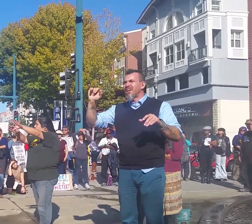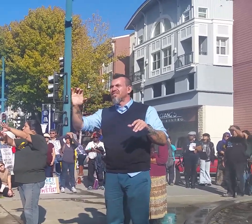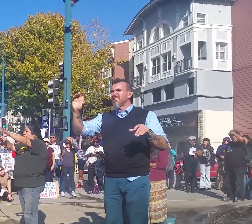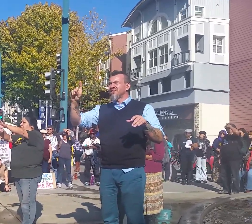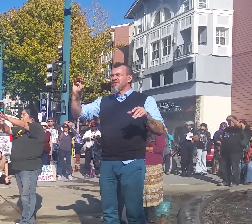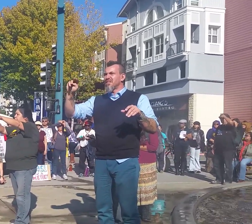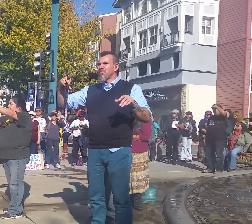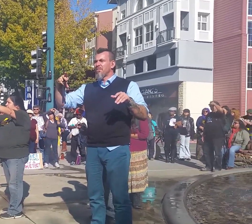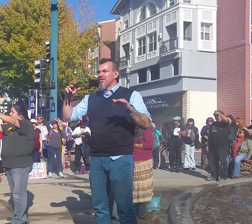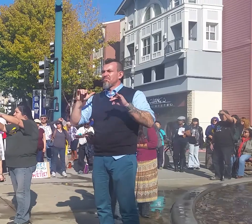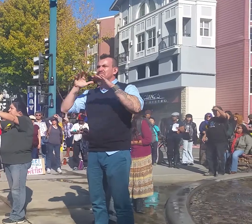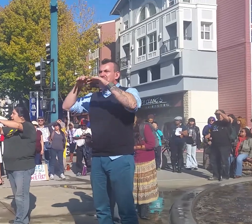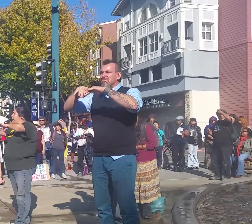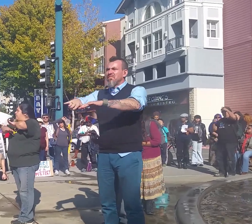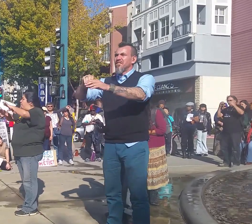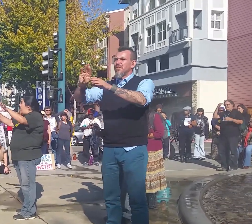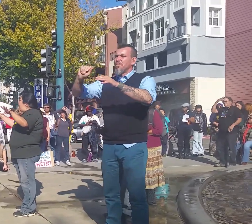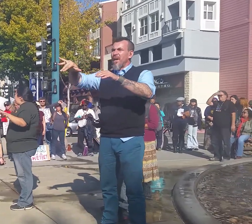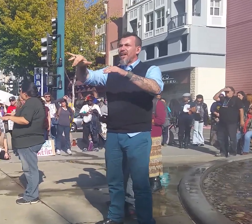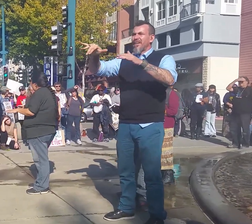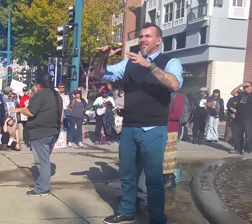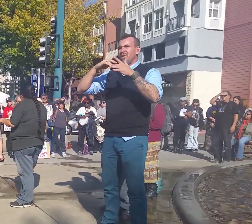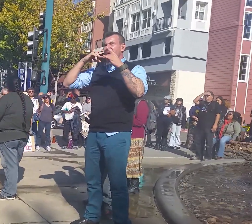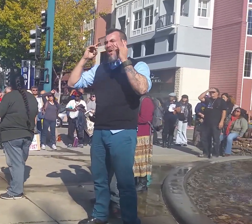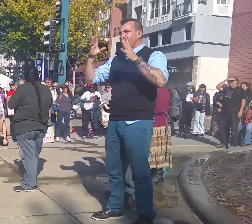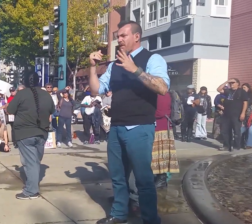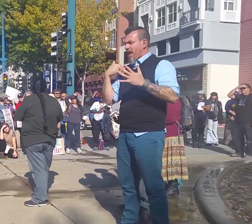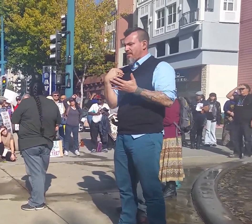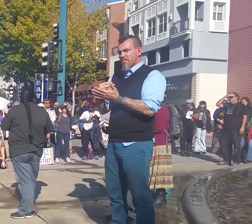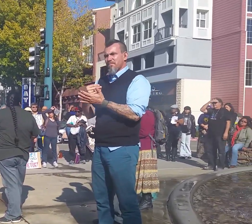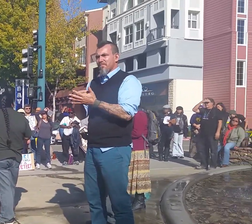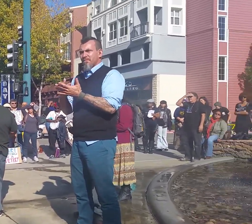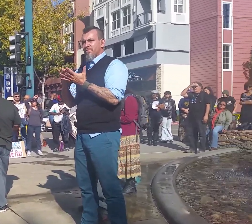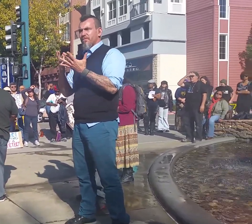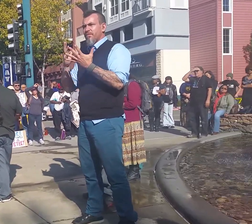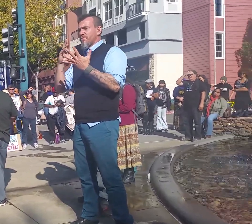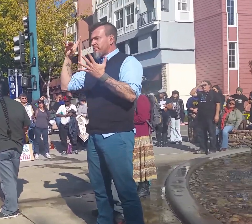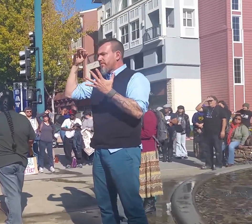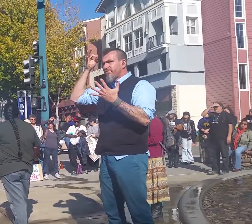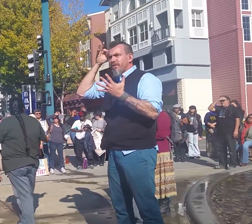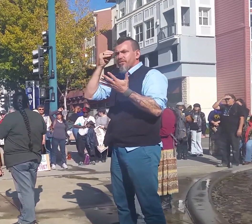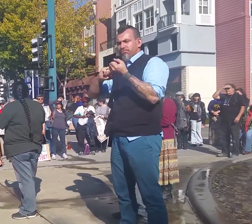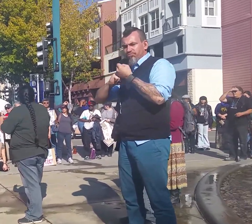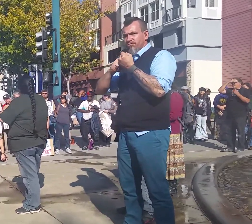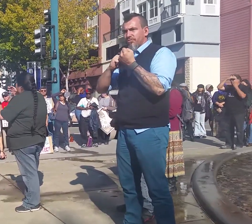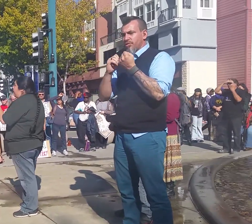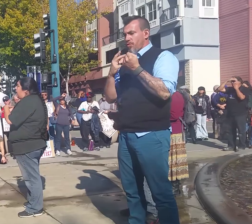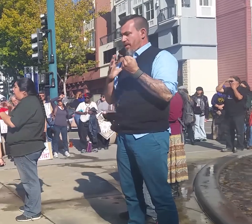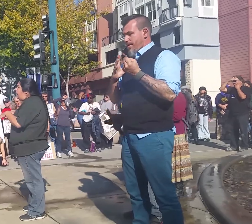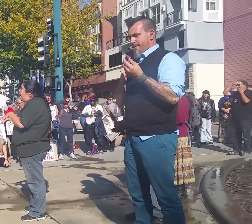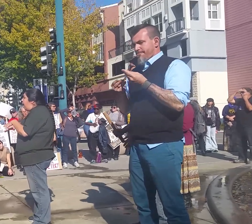toxins were going out to the bay. And so they had this money, and I'm coming yeah.